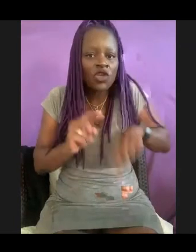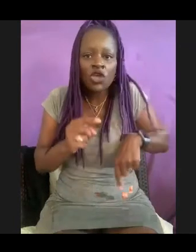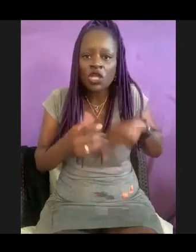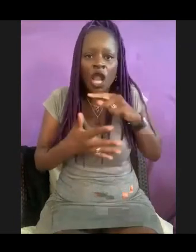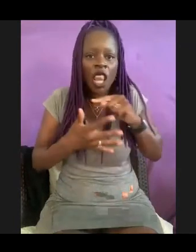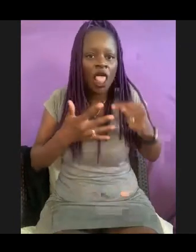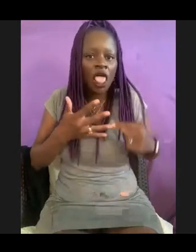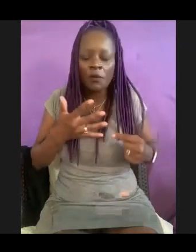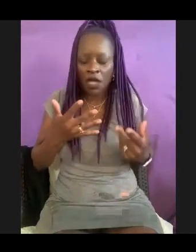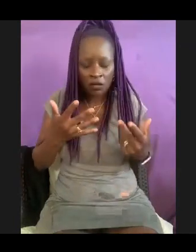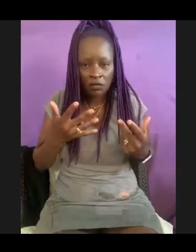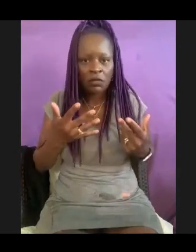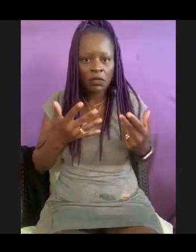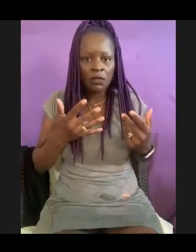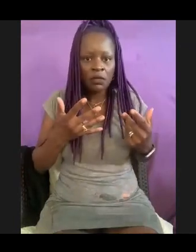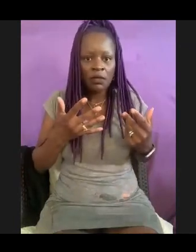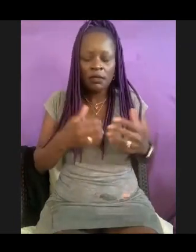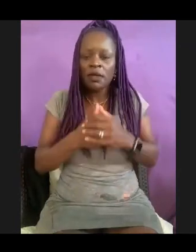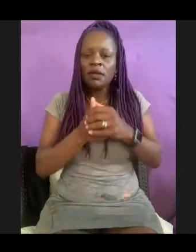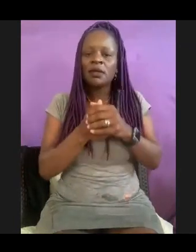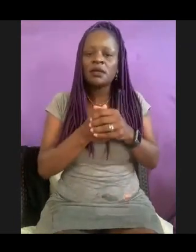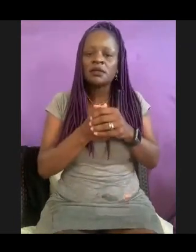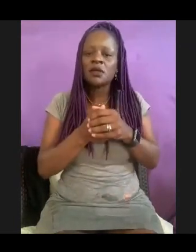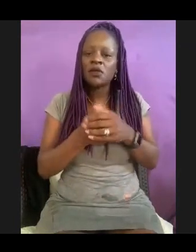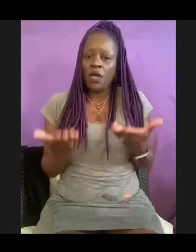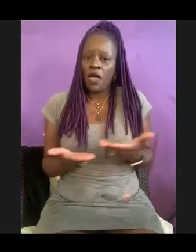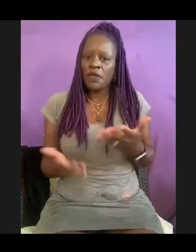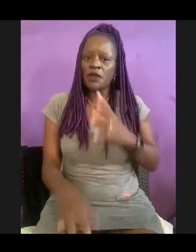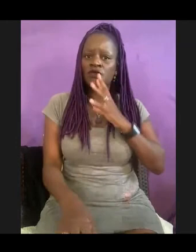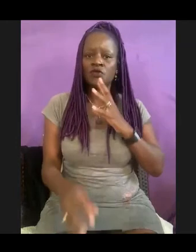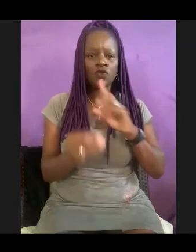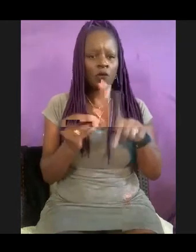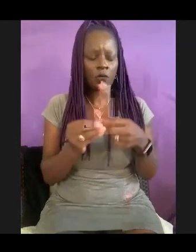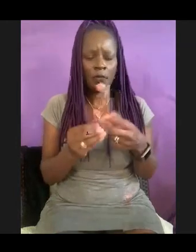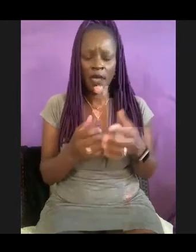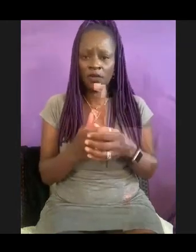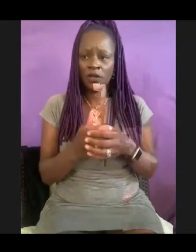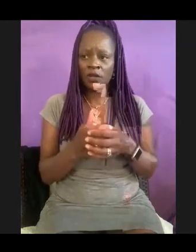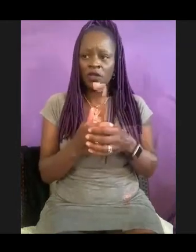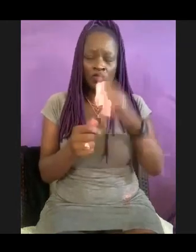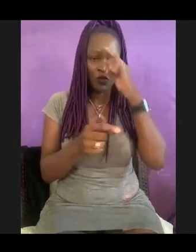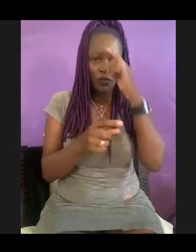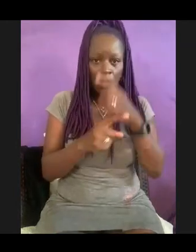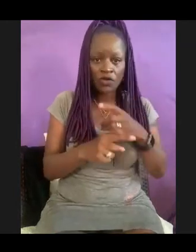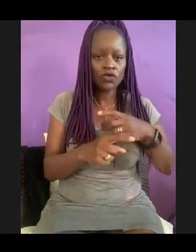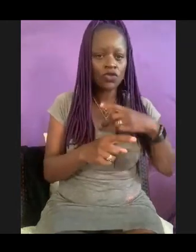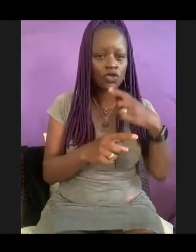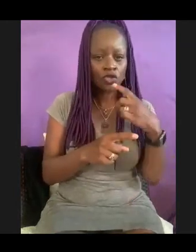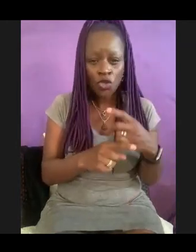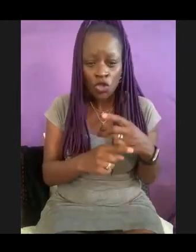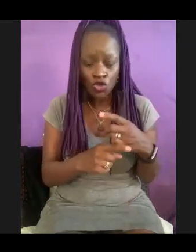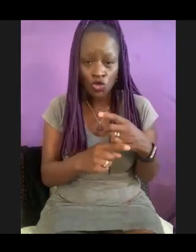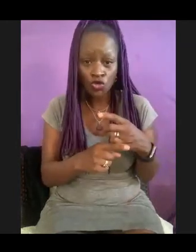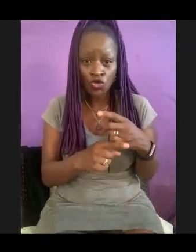Today, I'm here to talk about the brother and sister who were in a